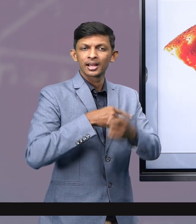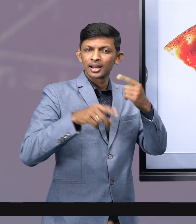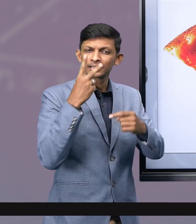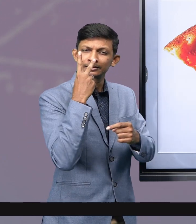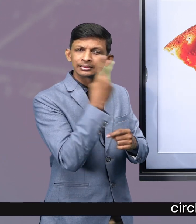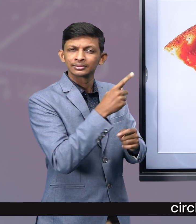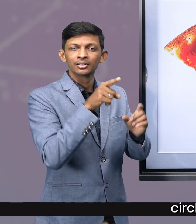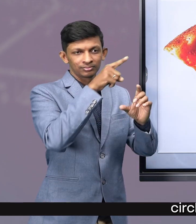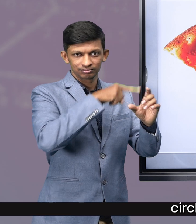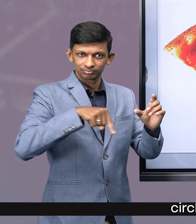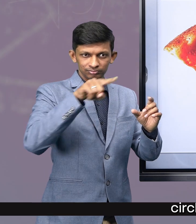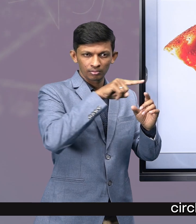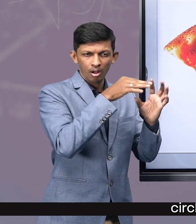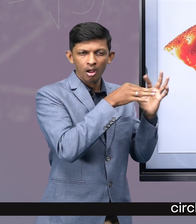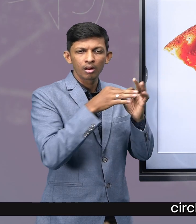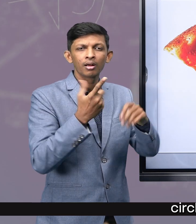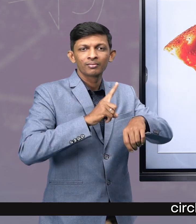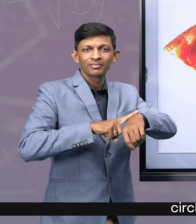You can spot circles in items like clocks,